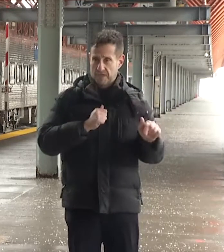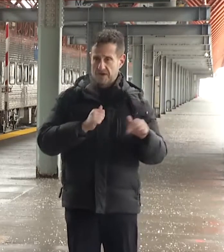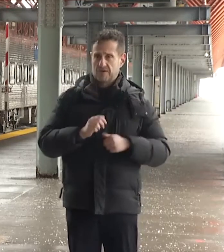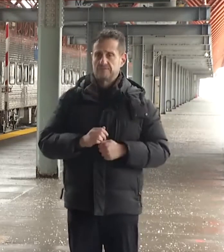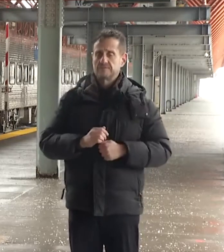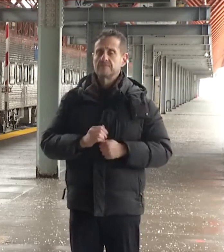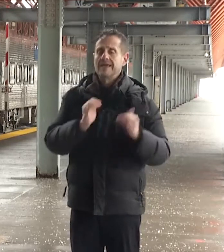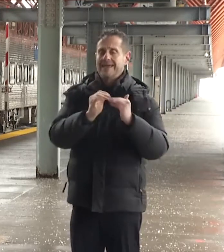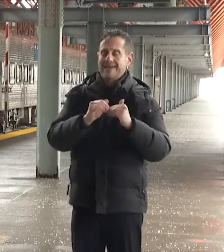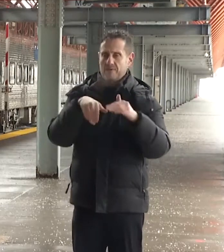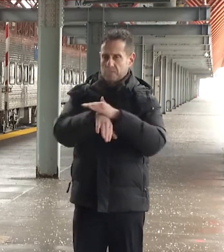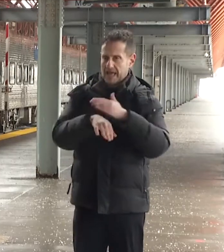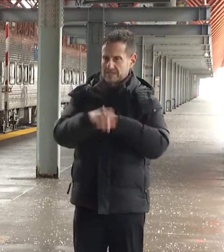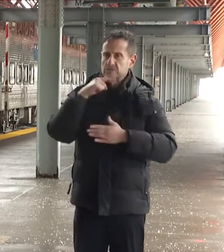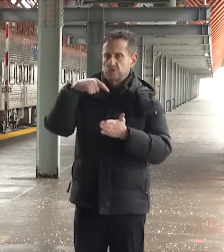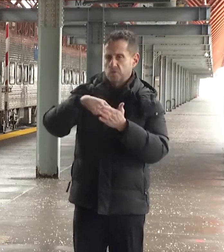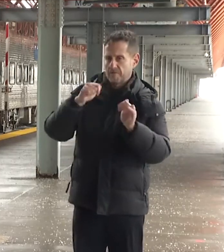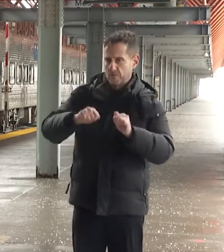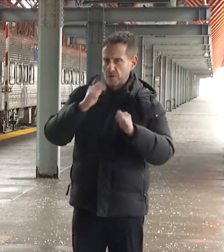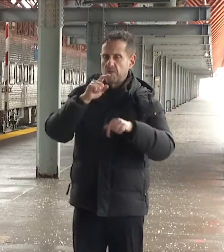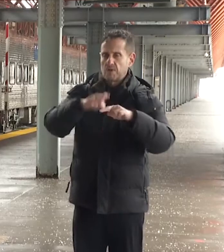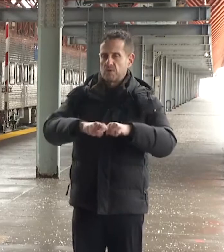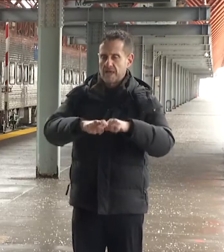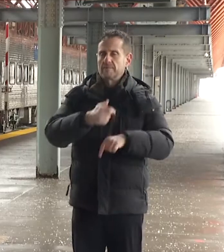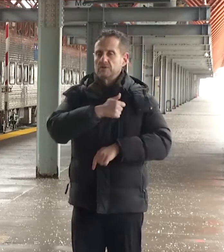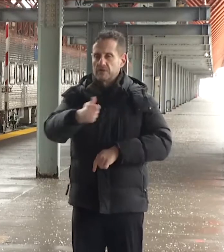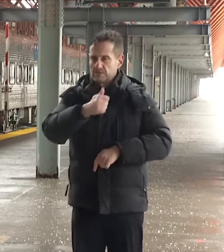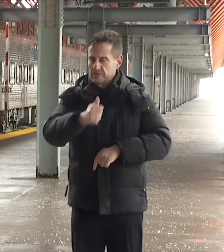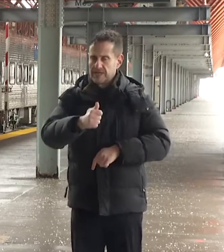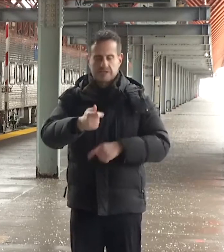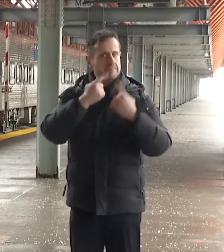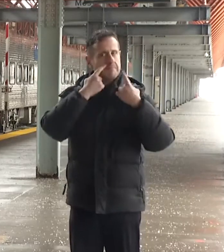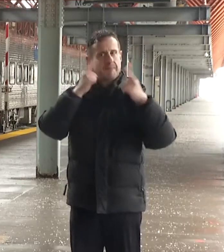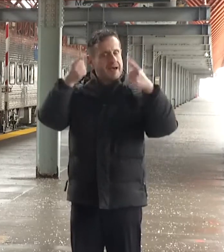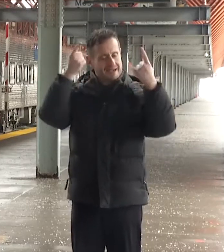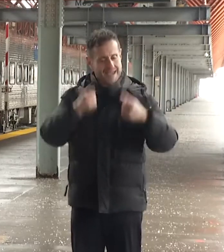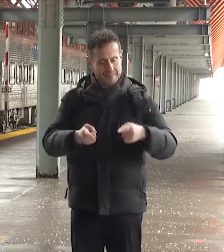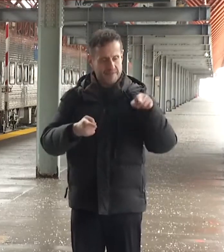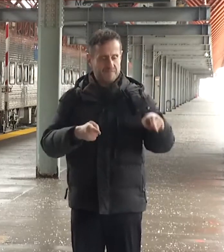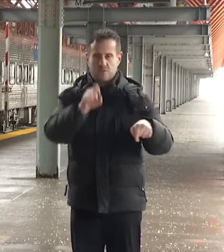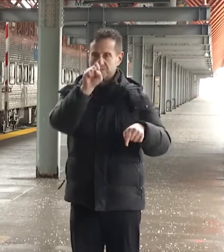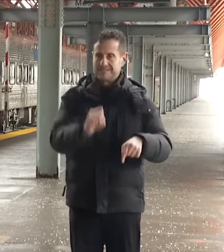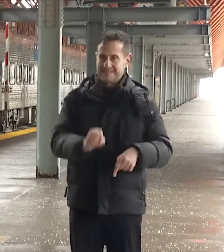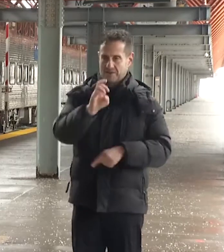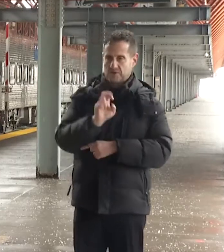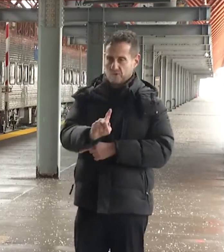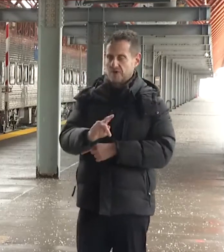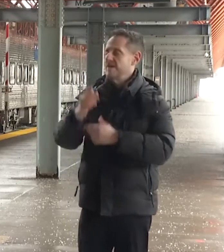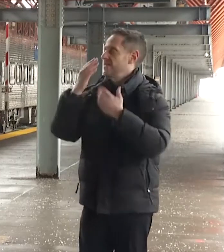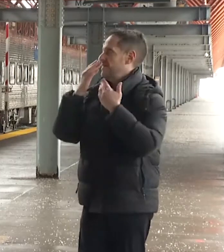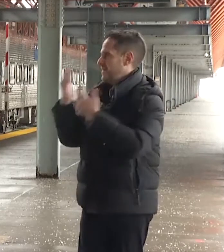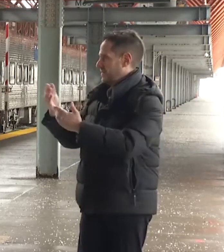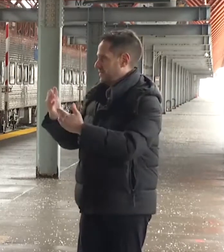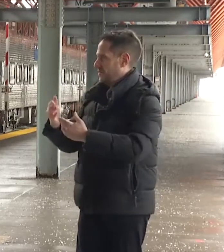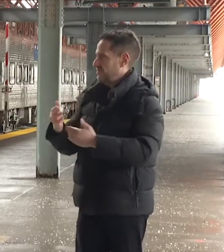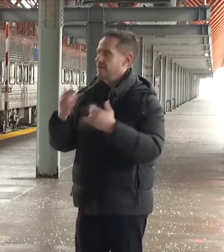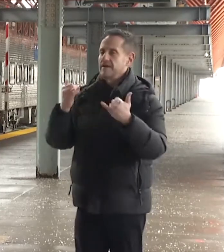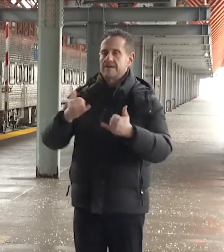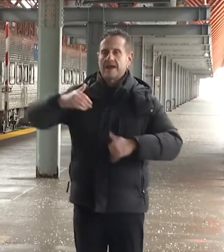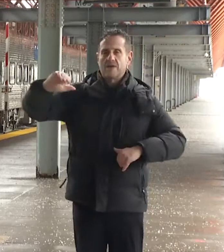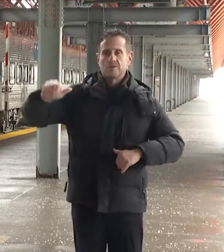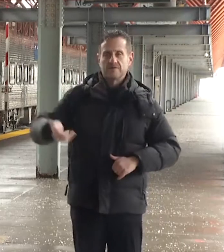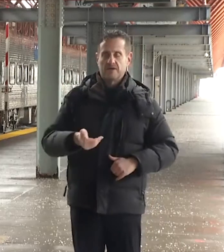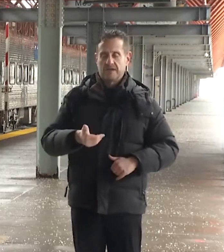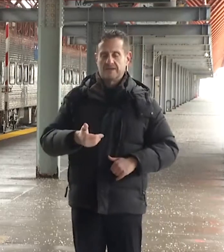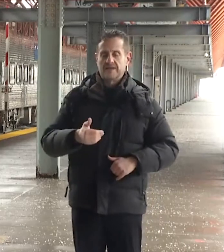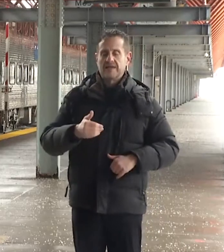affordable and reliable transportation options has officially arrived in South Cook. Thank you. Now I'd like to